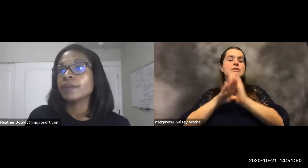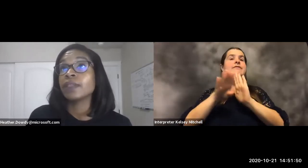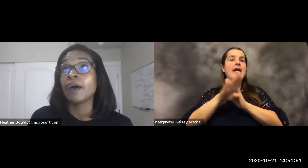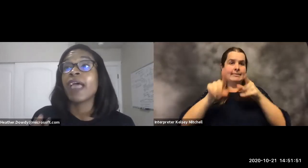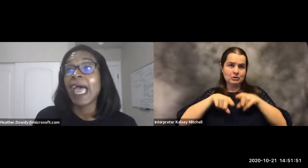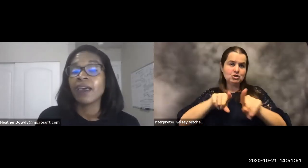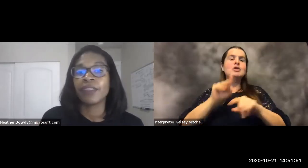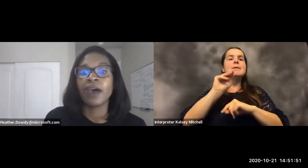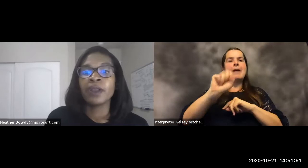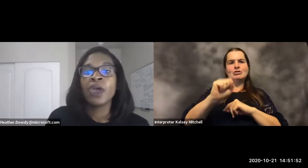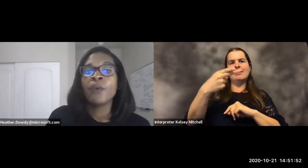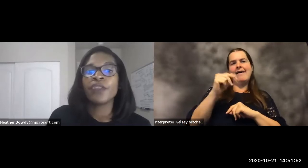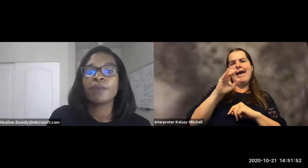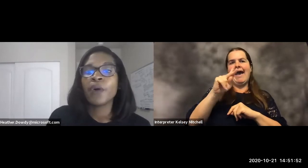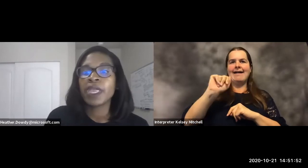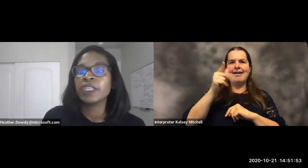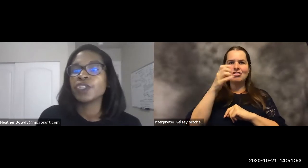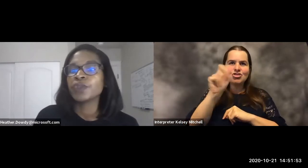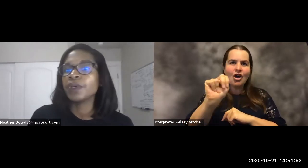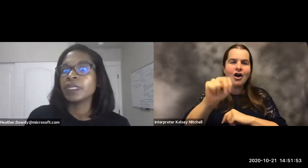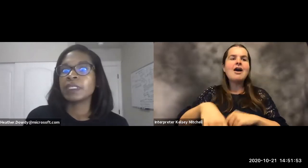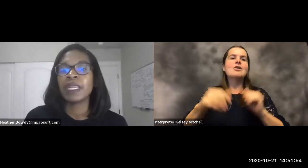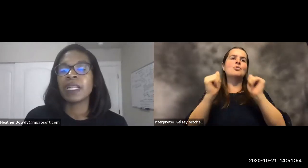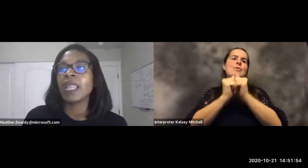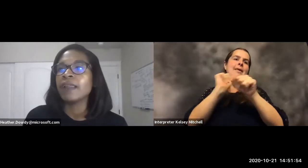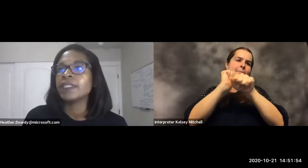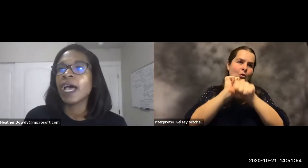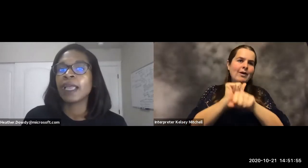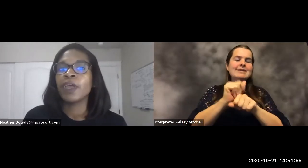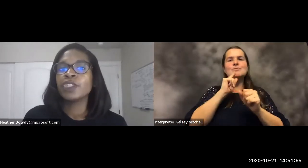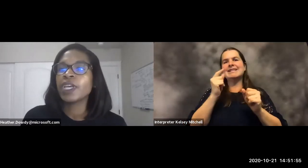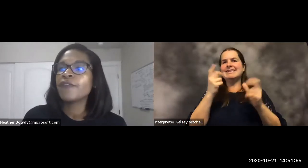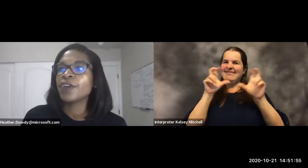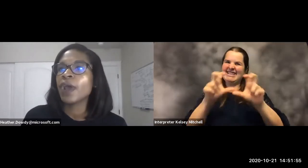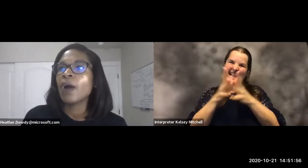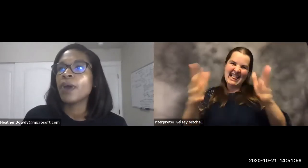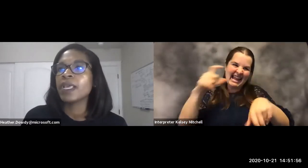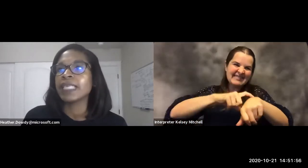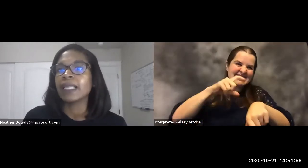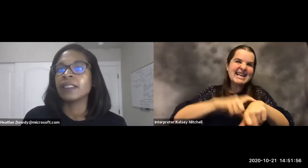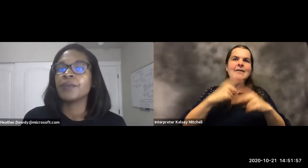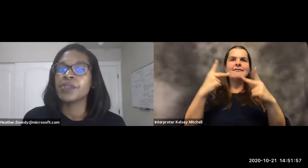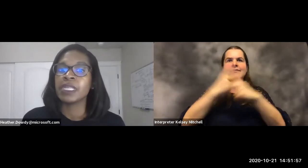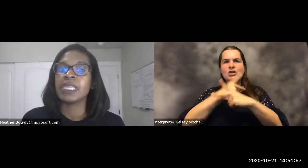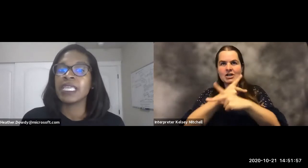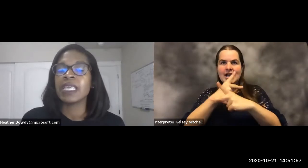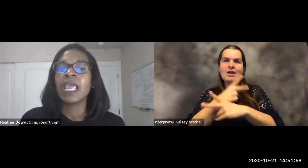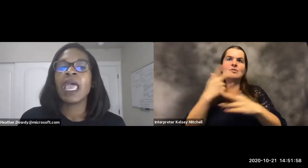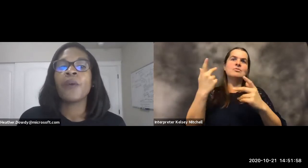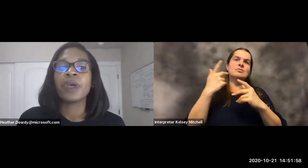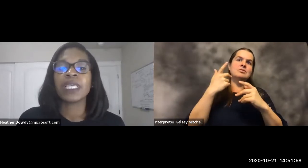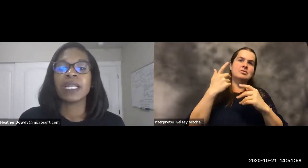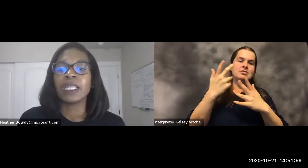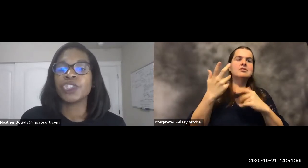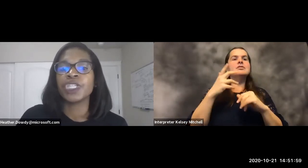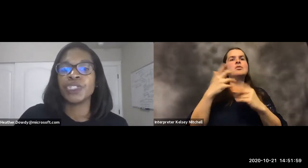a Microsoft hackathon, with employees just really spending a lot of time trying to figure out what exactly the community needed